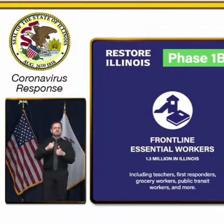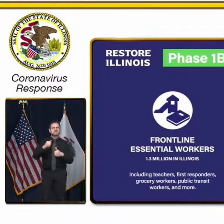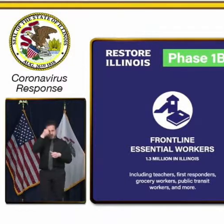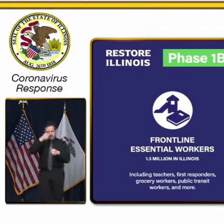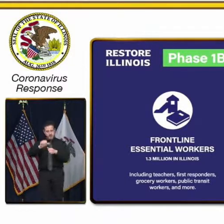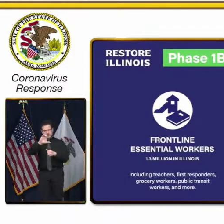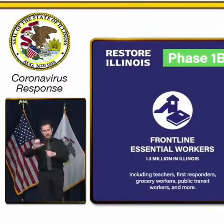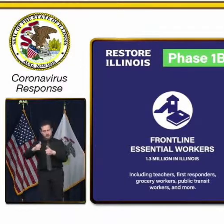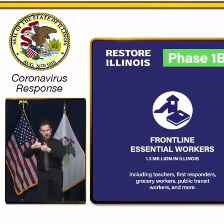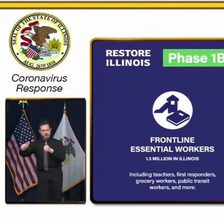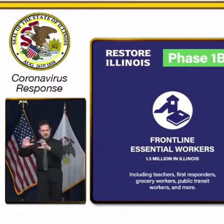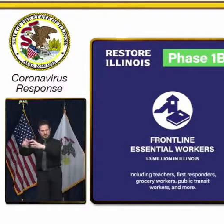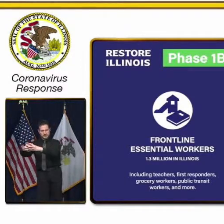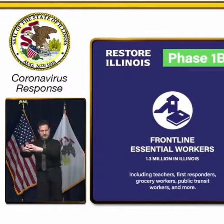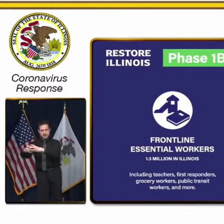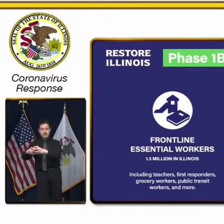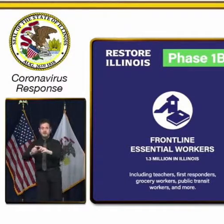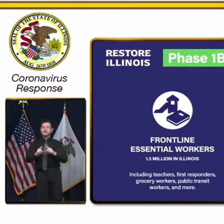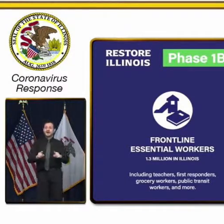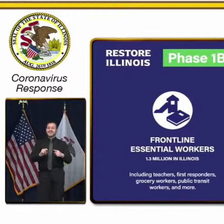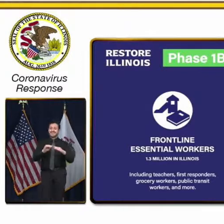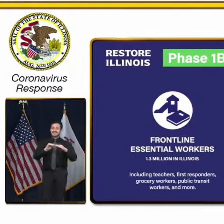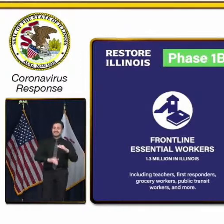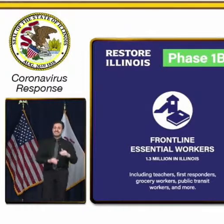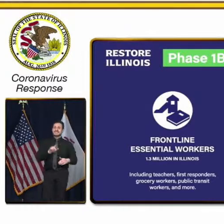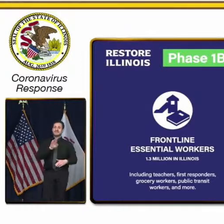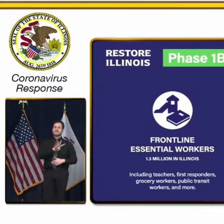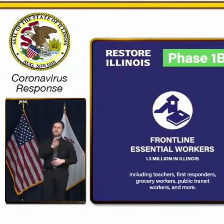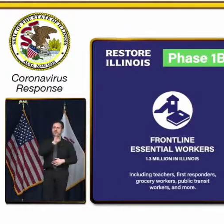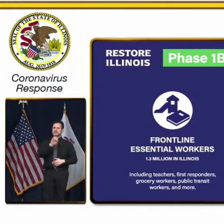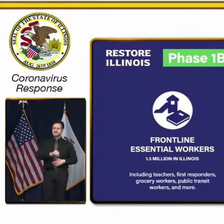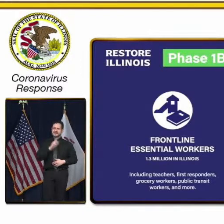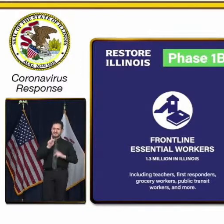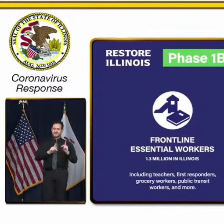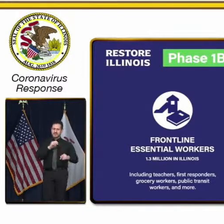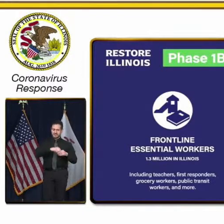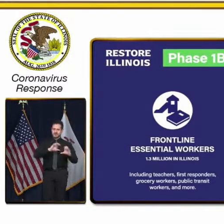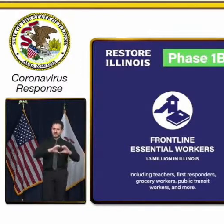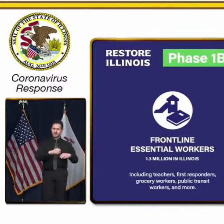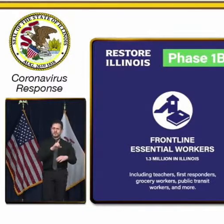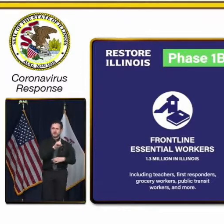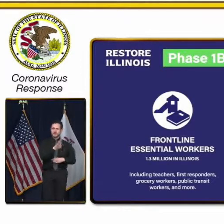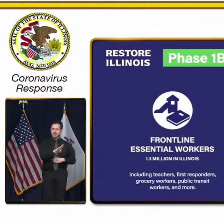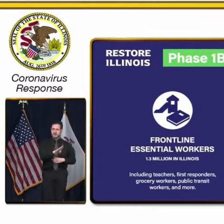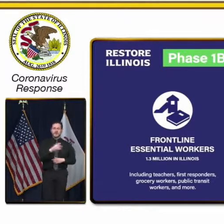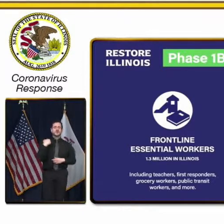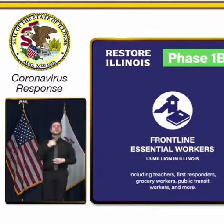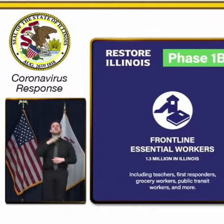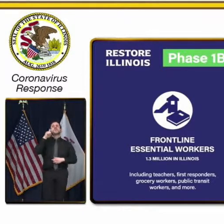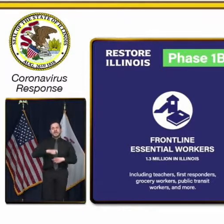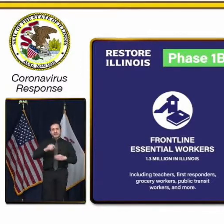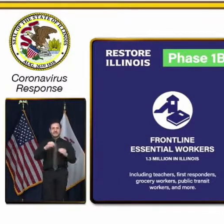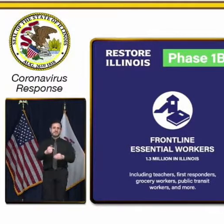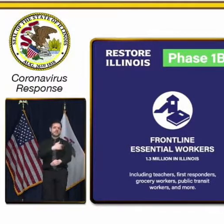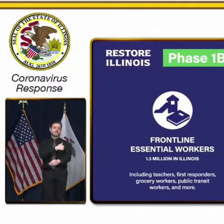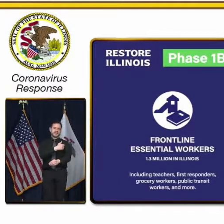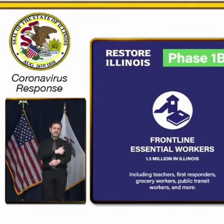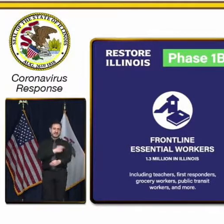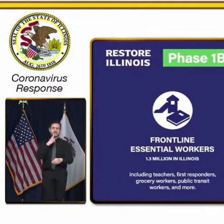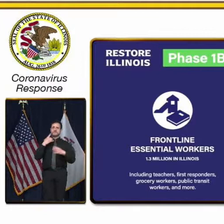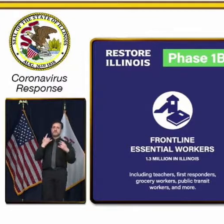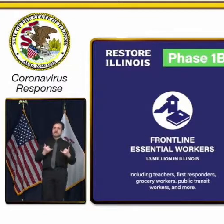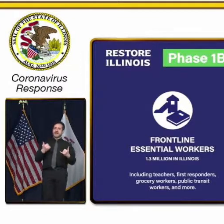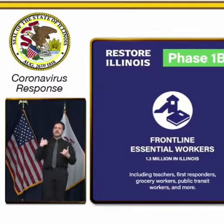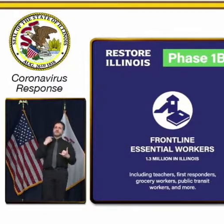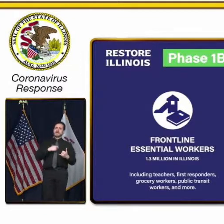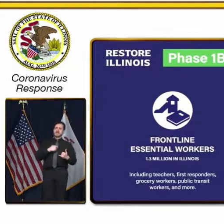than 4% of the 1B population. Until the vaccine supply improves, we will all, frankly,